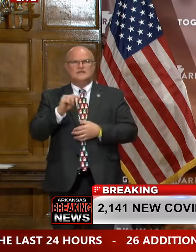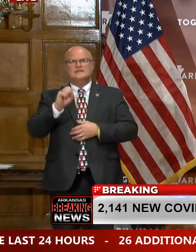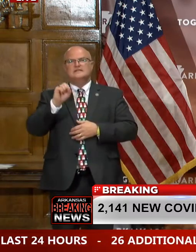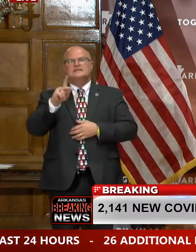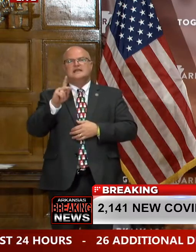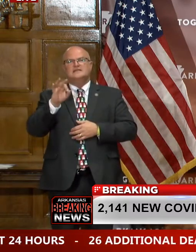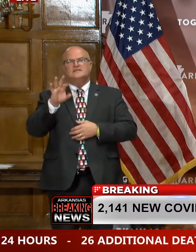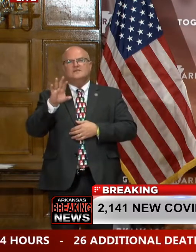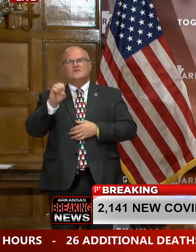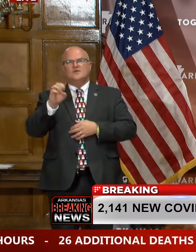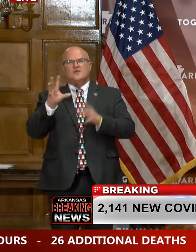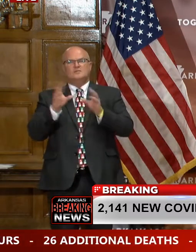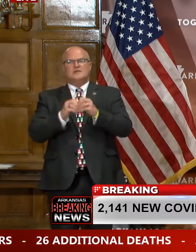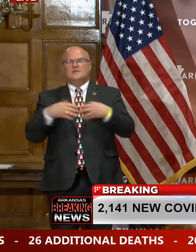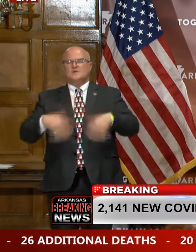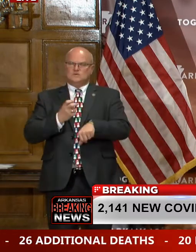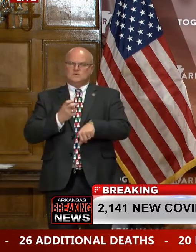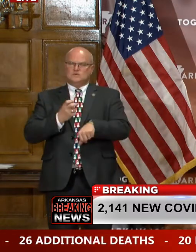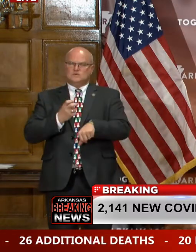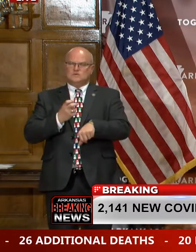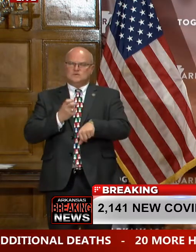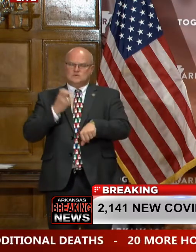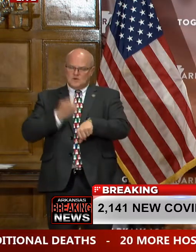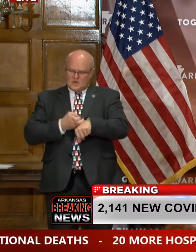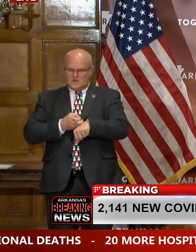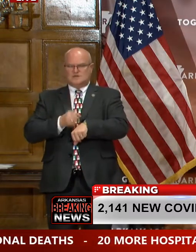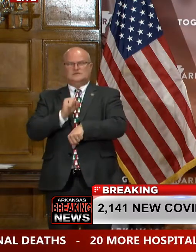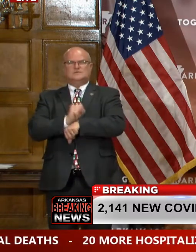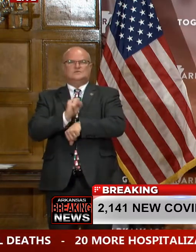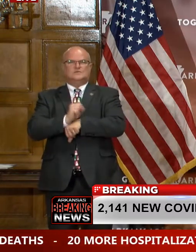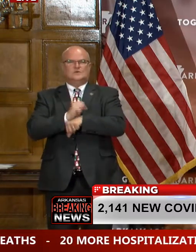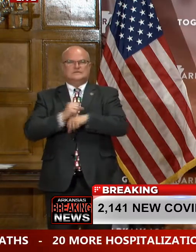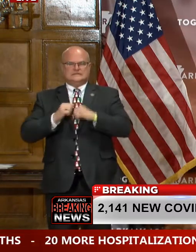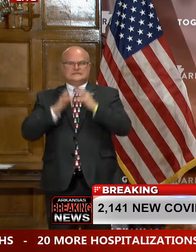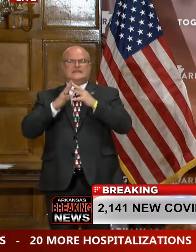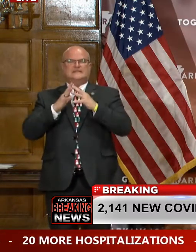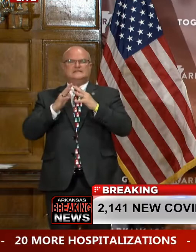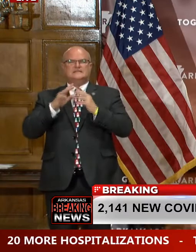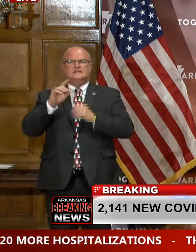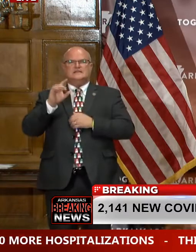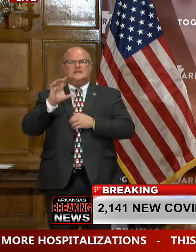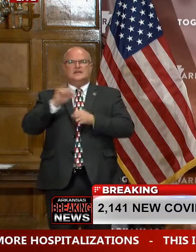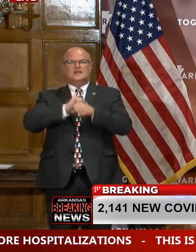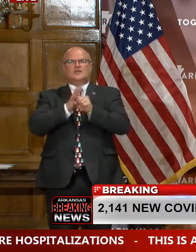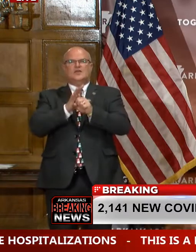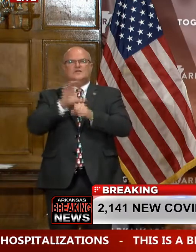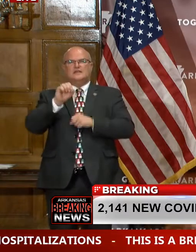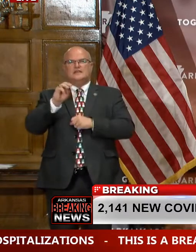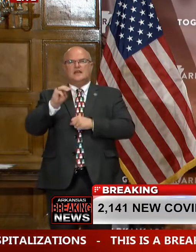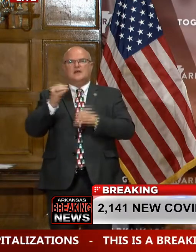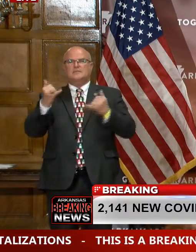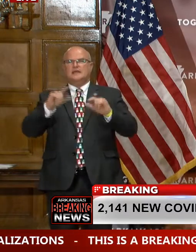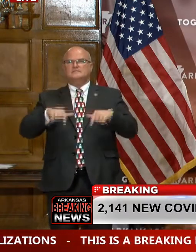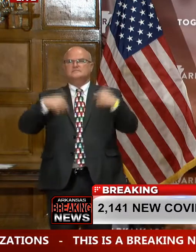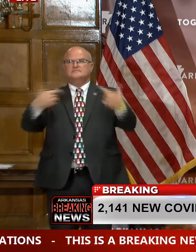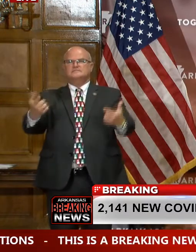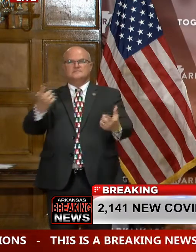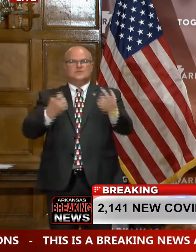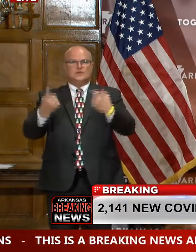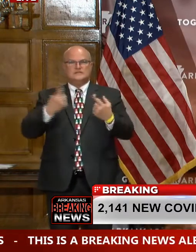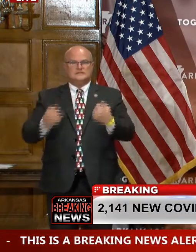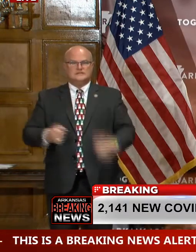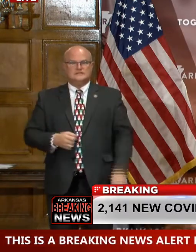force meeting, and so she's worked very, very hard to implement this, and thank you. With that, be happy to turn this open to